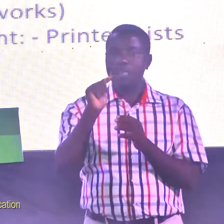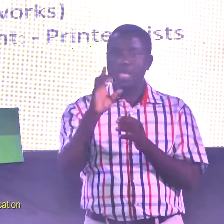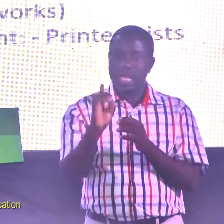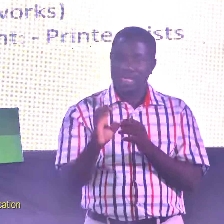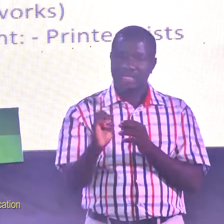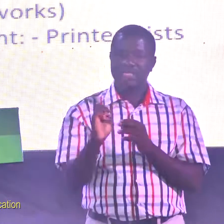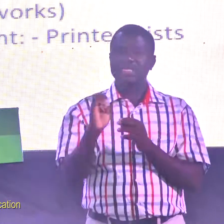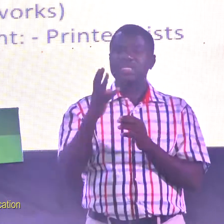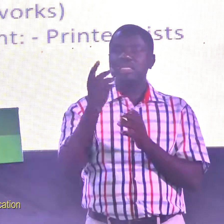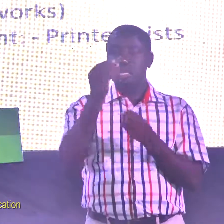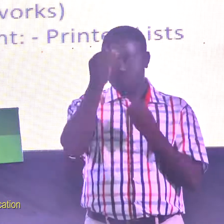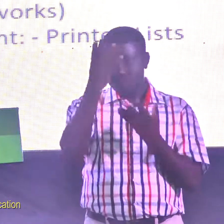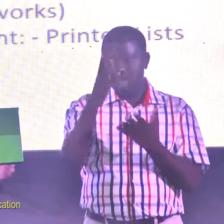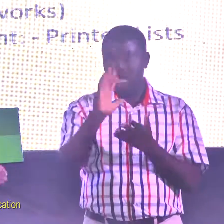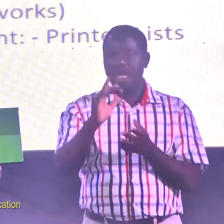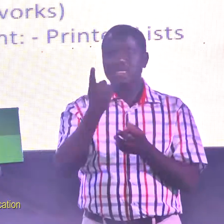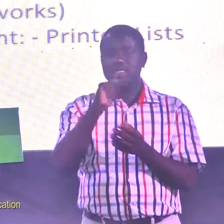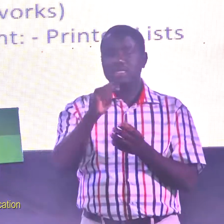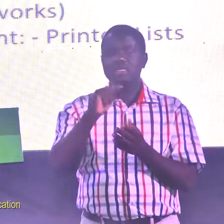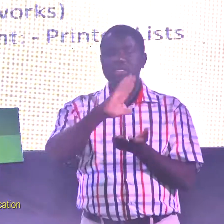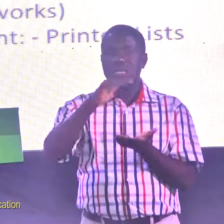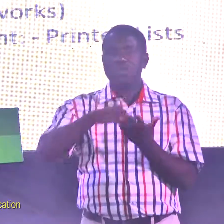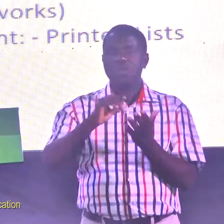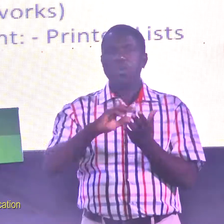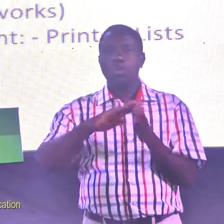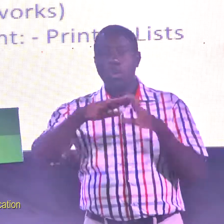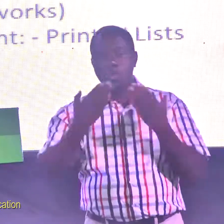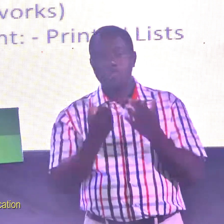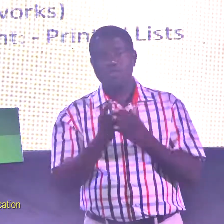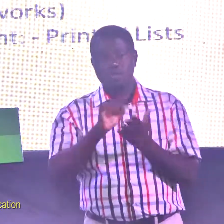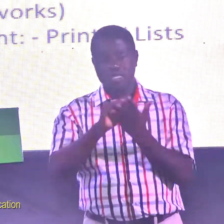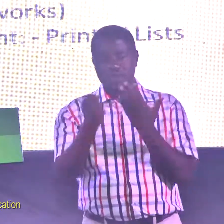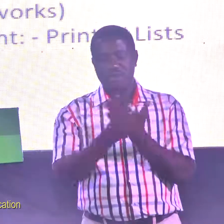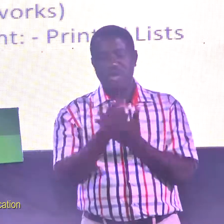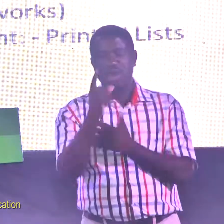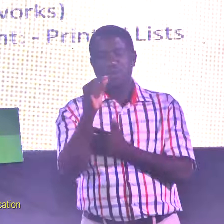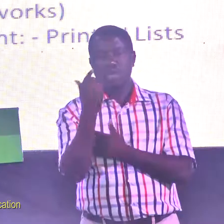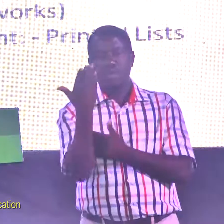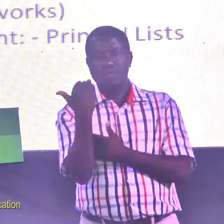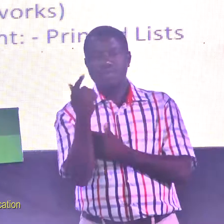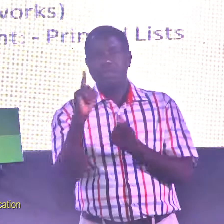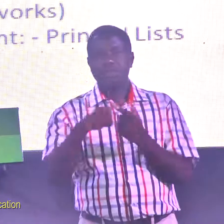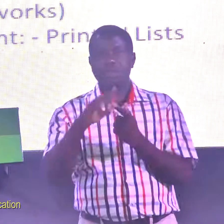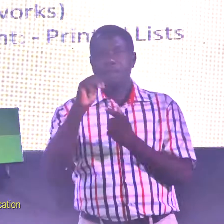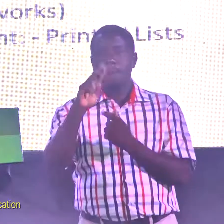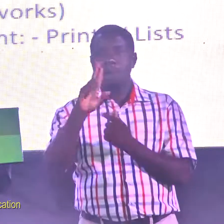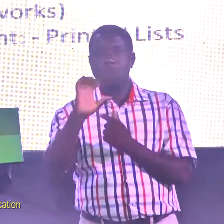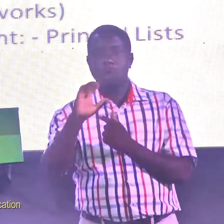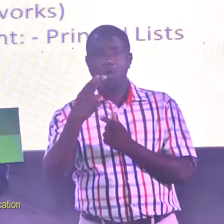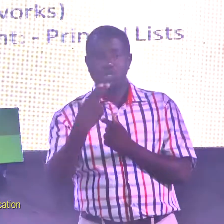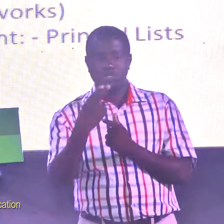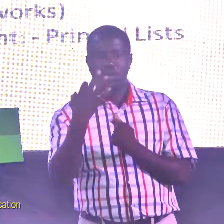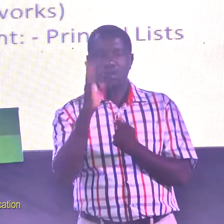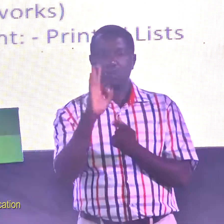those centers were open from September 2015 to March of